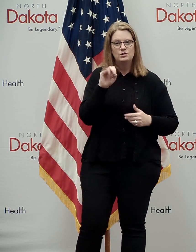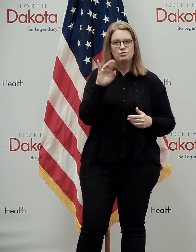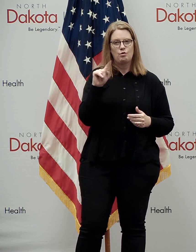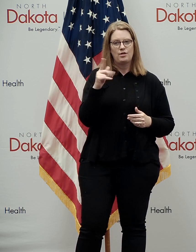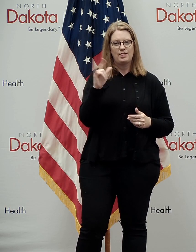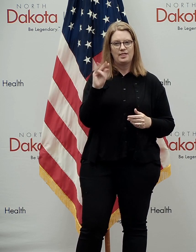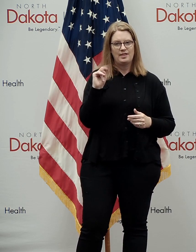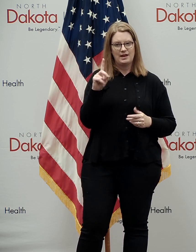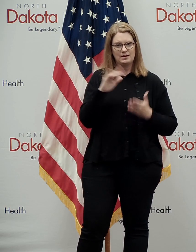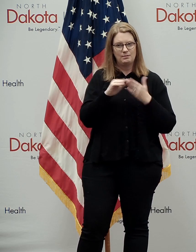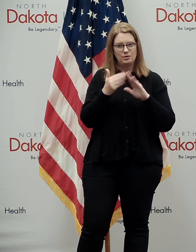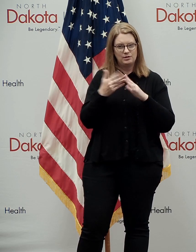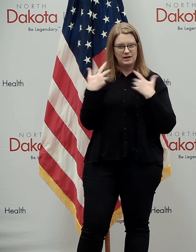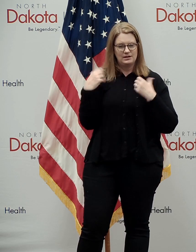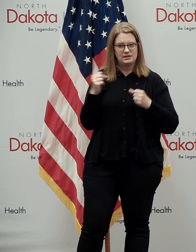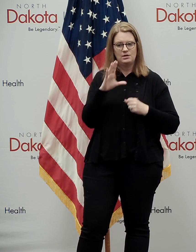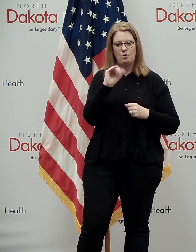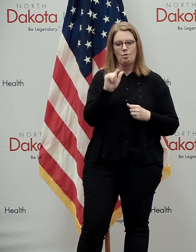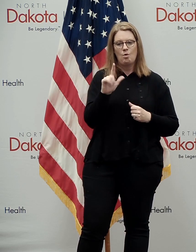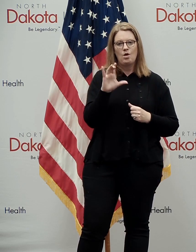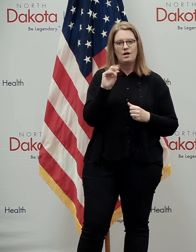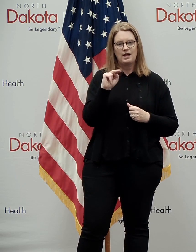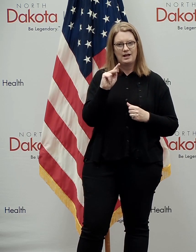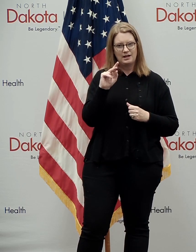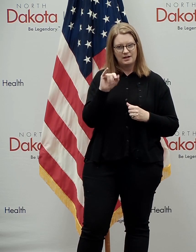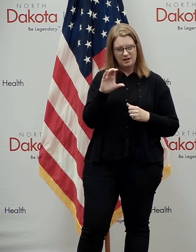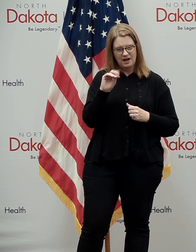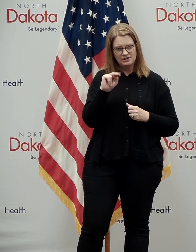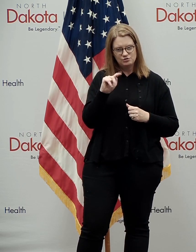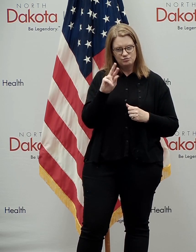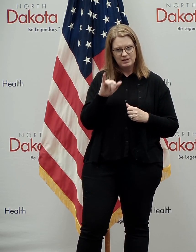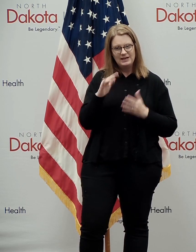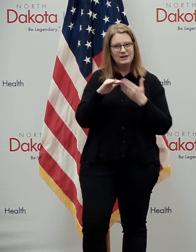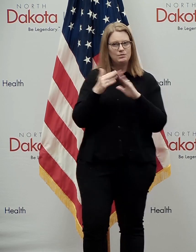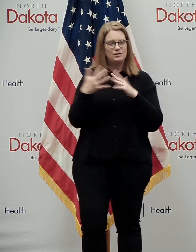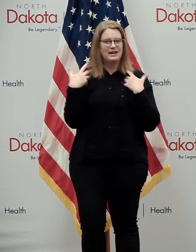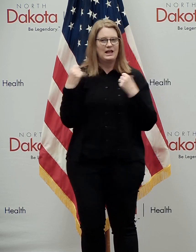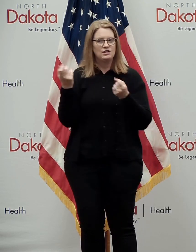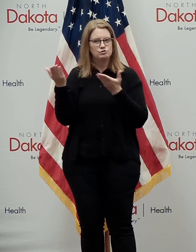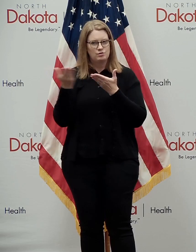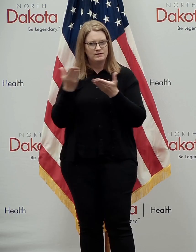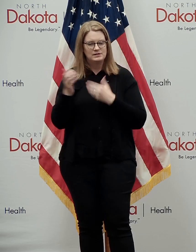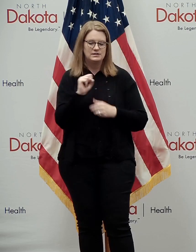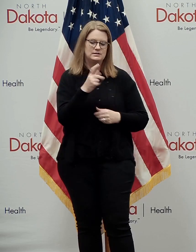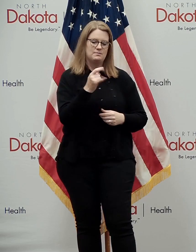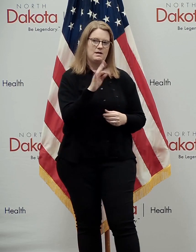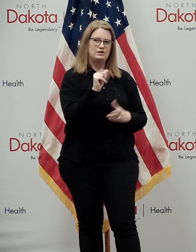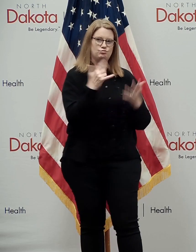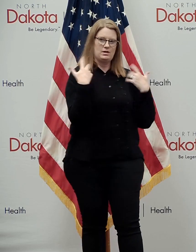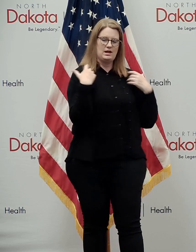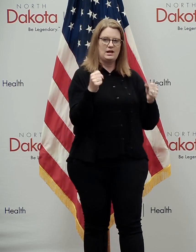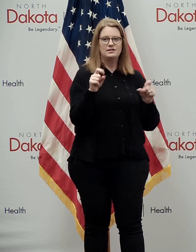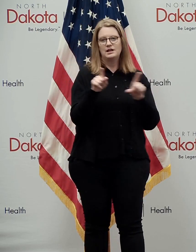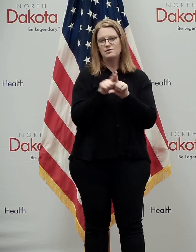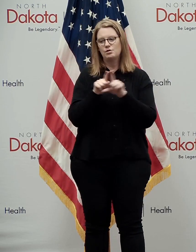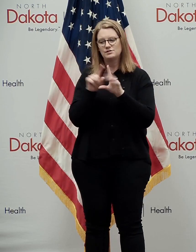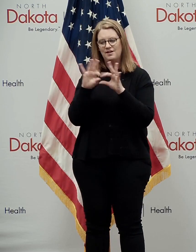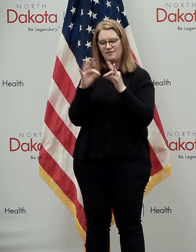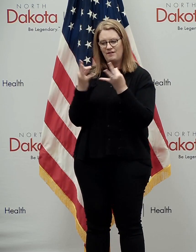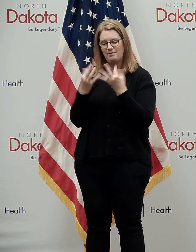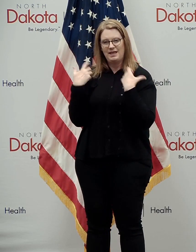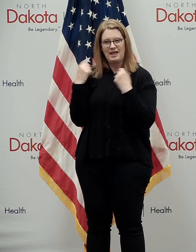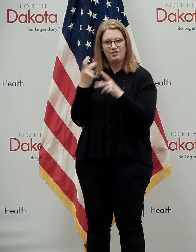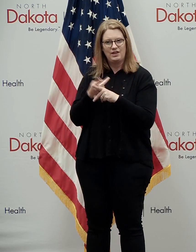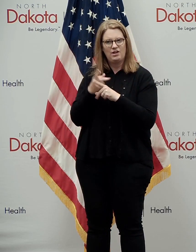Community Health Centers, Coal Country Community Health Center, Community Health Services, Inc., Spectra Health, and Family Health Care